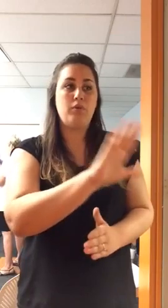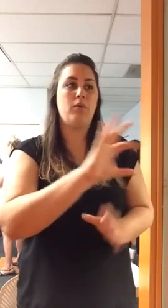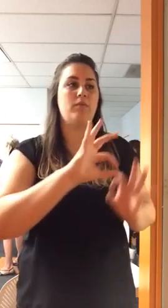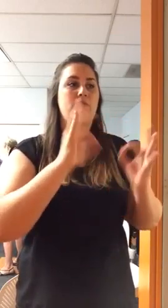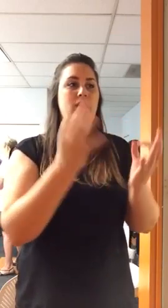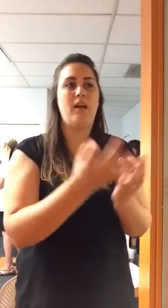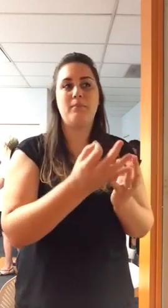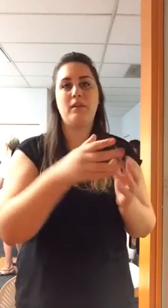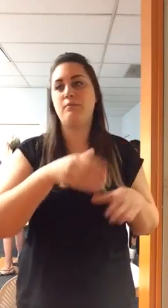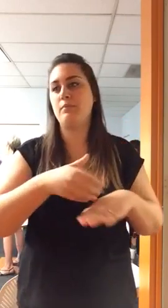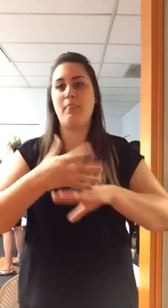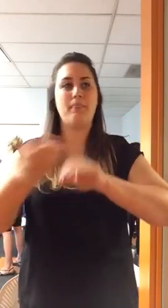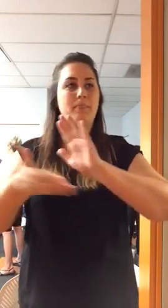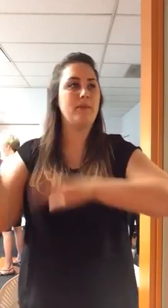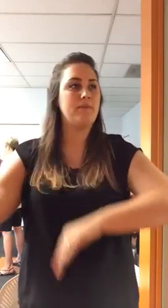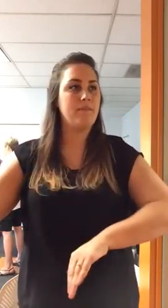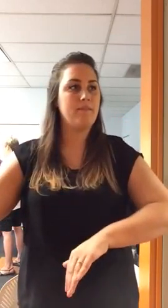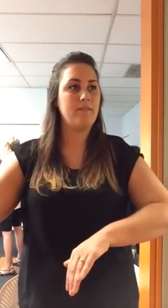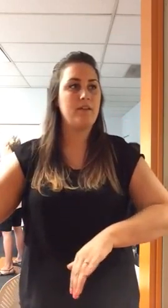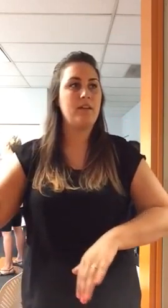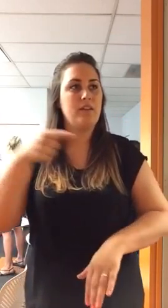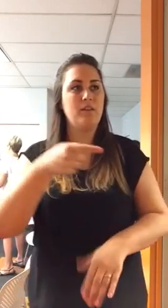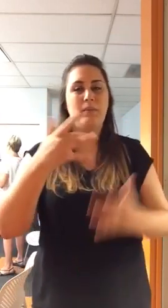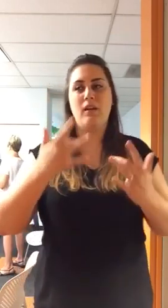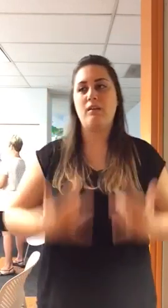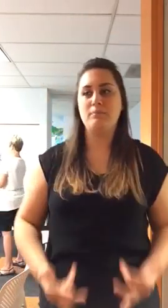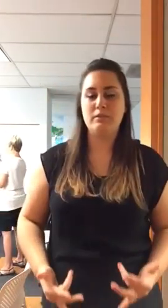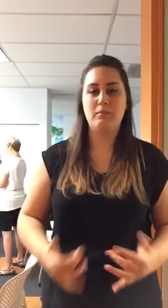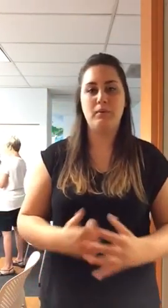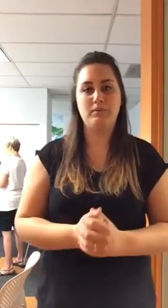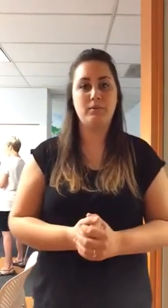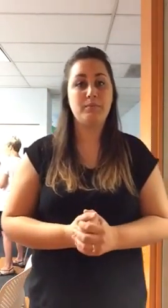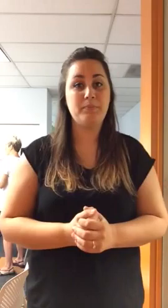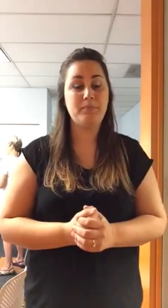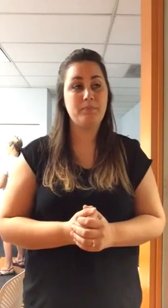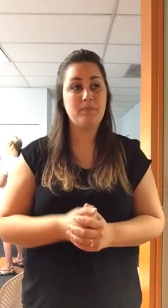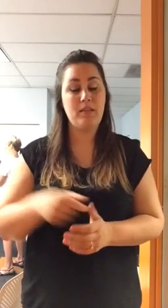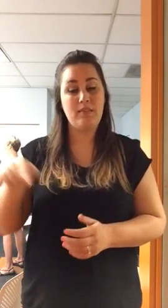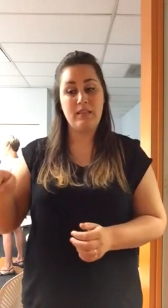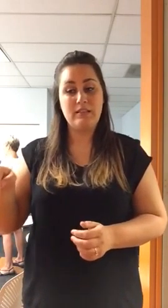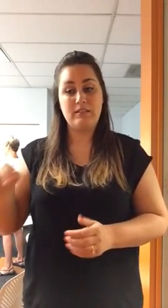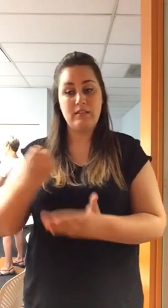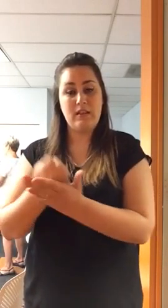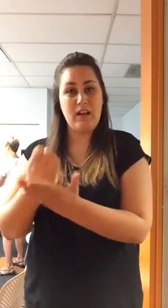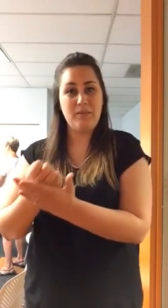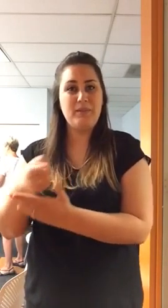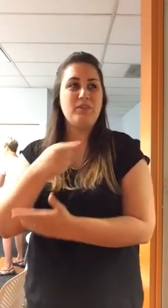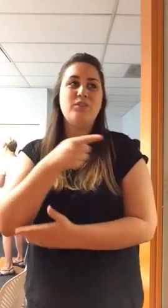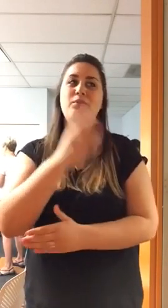somewhere else, and it's going to be miserable for you. Because in a laissez-faire economy, it's just going to be miserable.